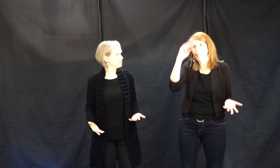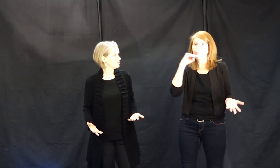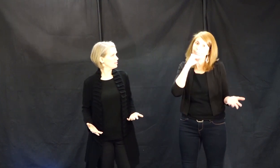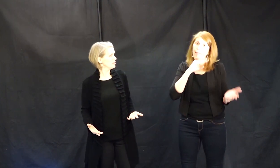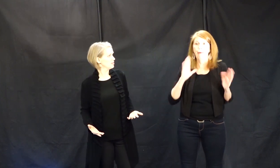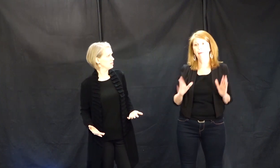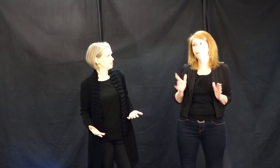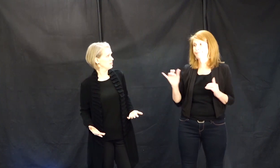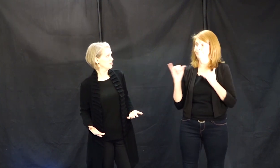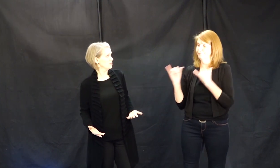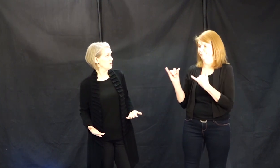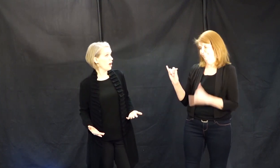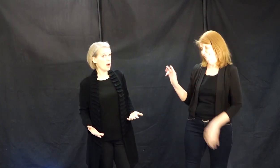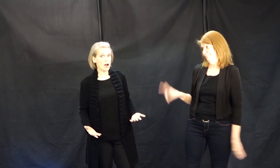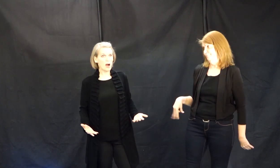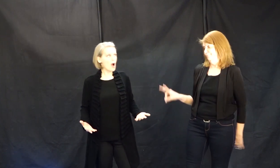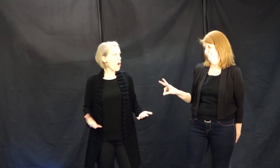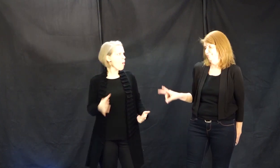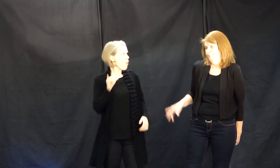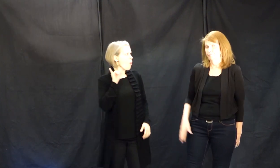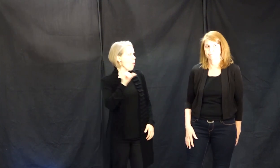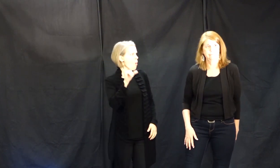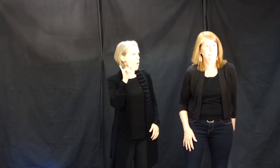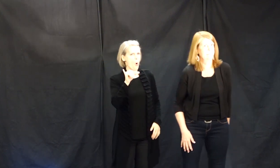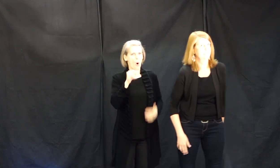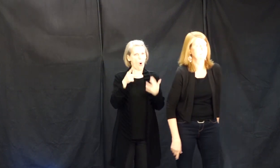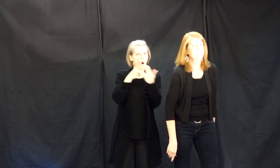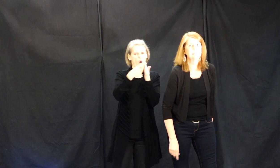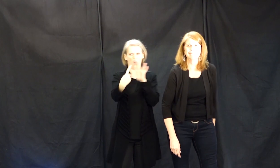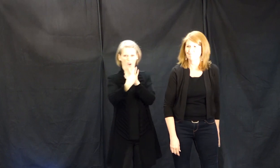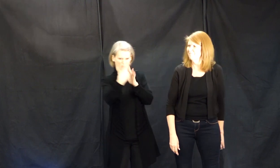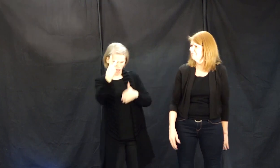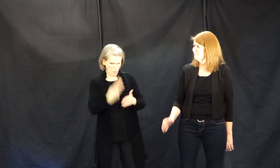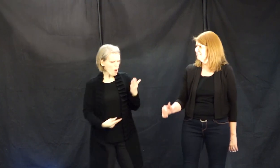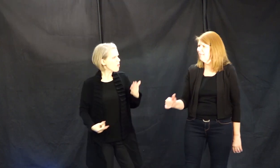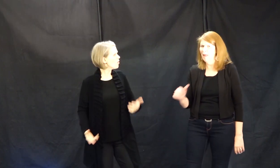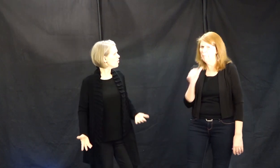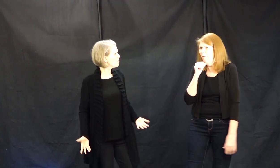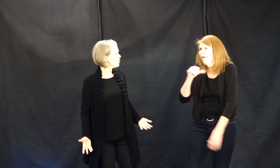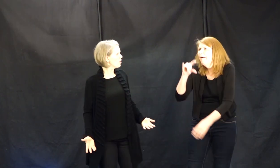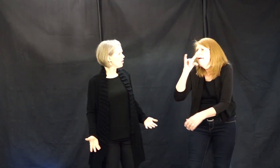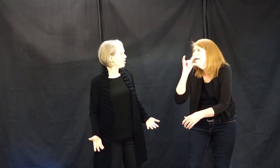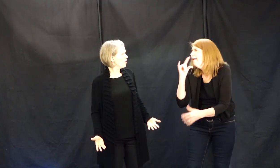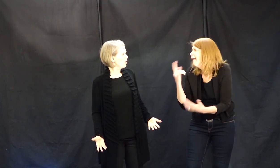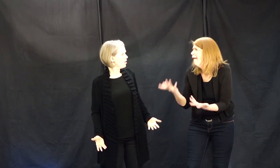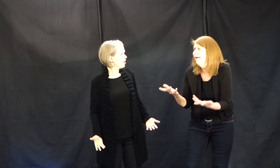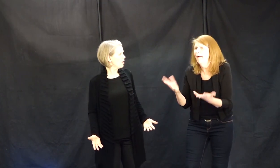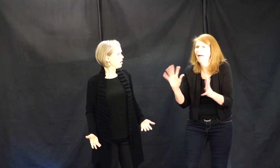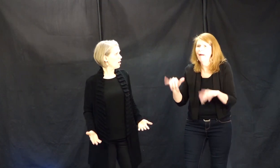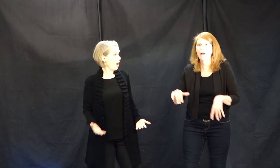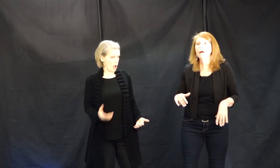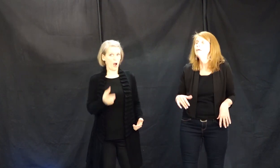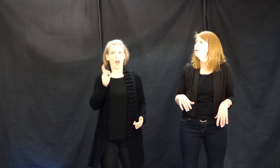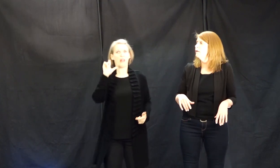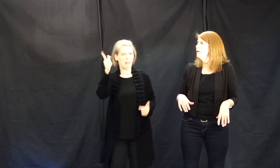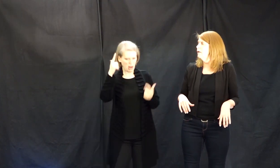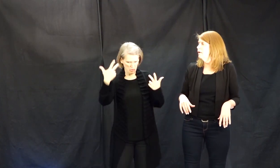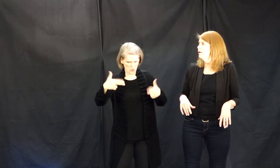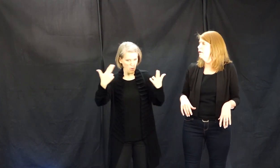and so it seems to you. It's like that? Yeah, I don't fool around. I'm not your little schoolboy. We'll see you on the dueling ground. That is, unless